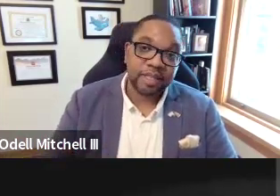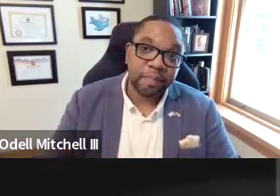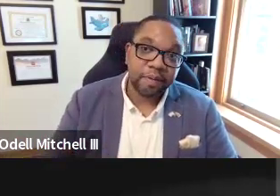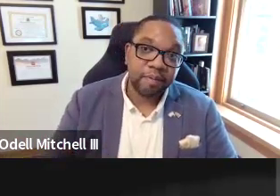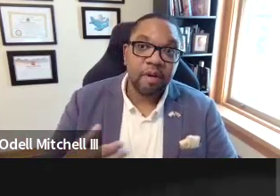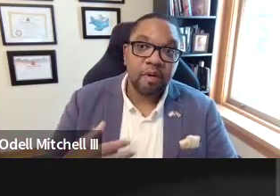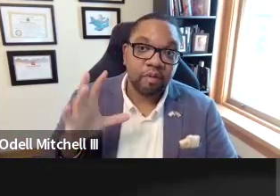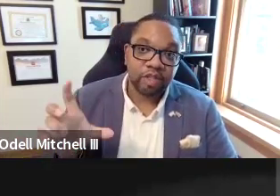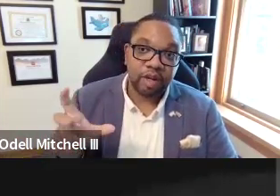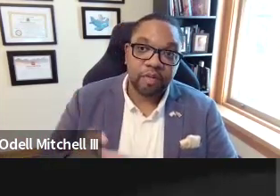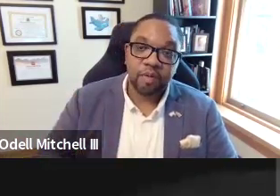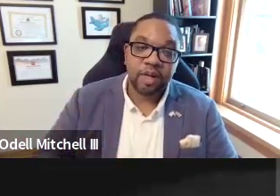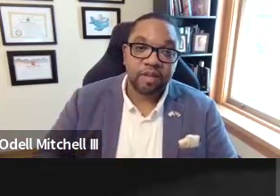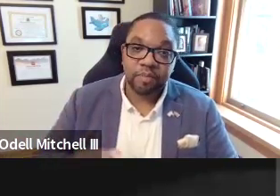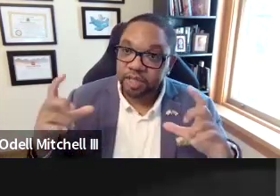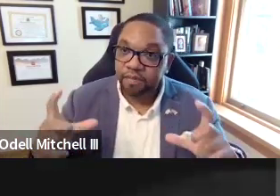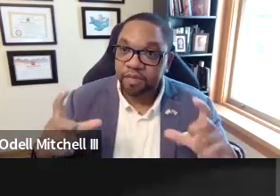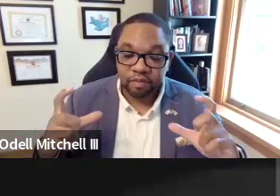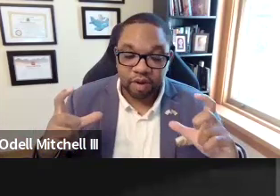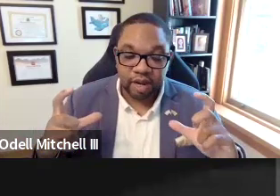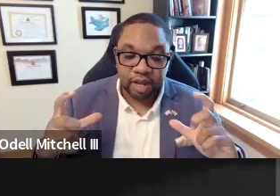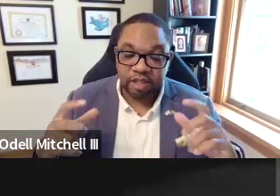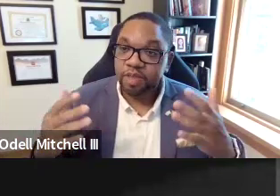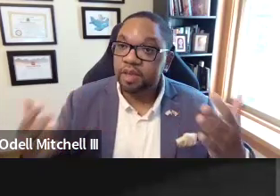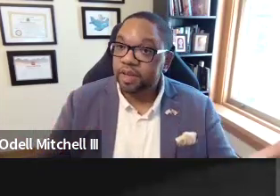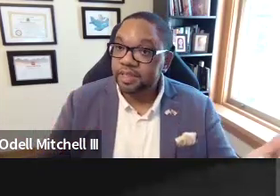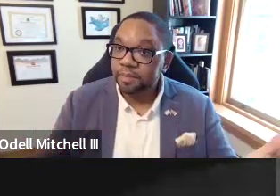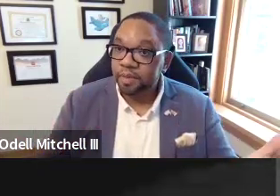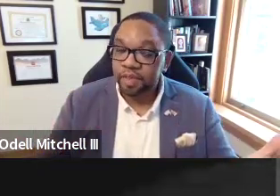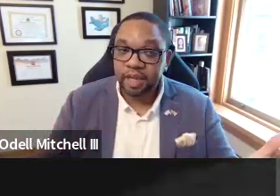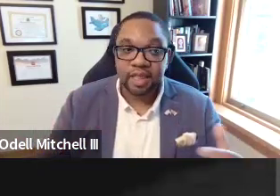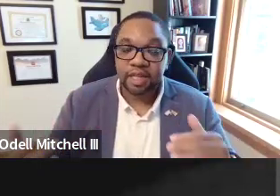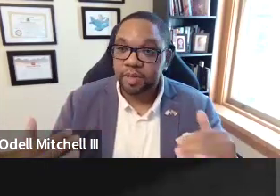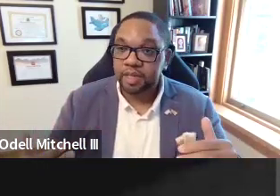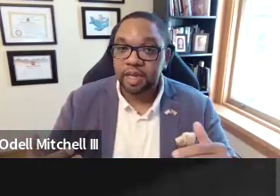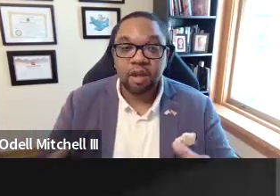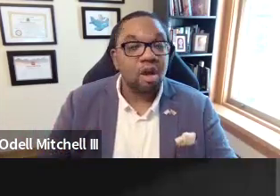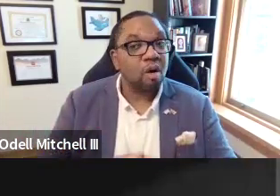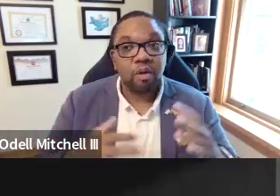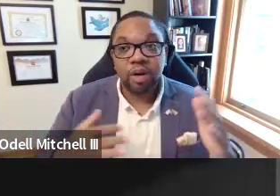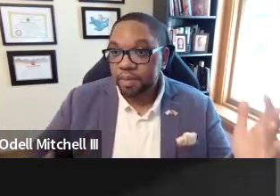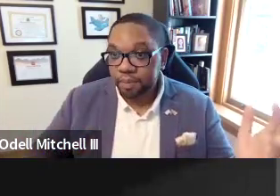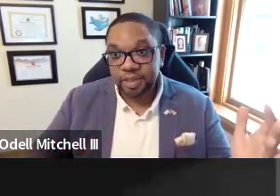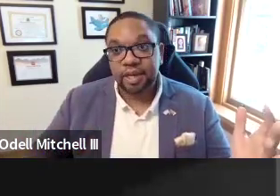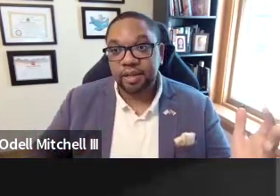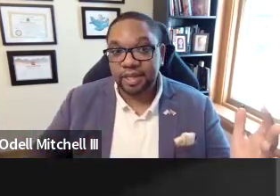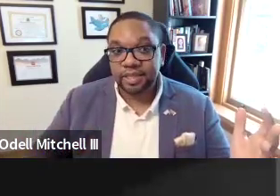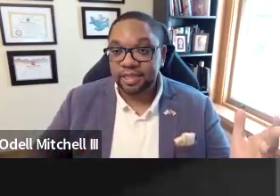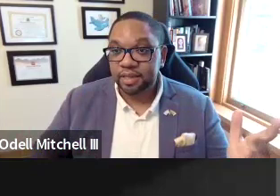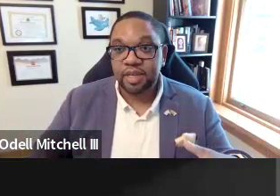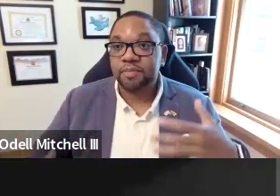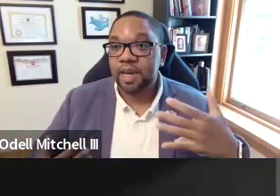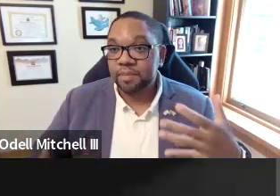that's fairly simple or very straightforward, especially if it's a very specific, simple thing that is being done, or it could be